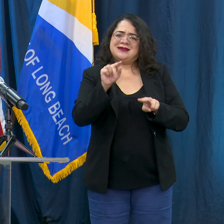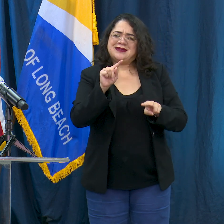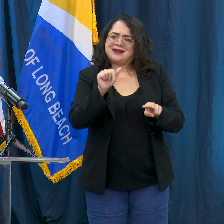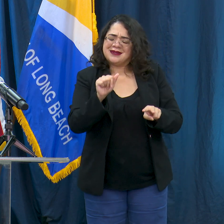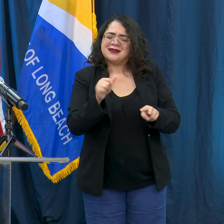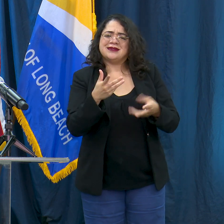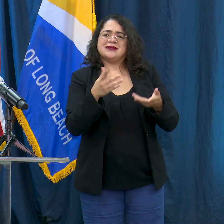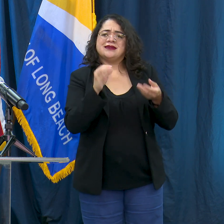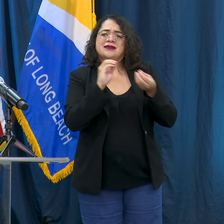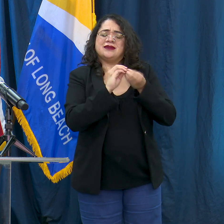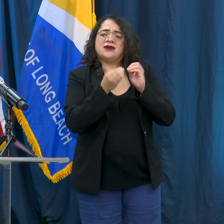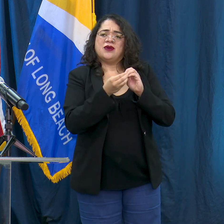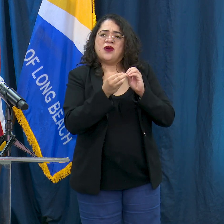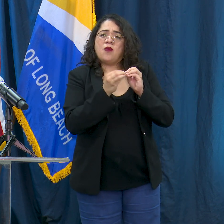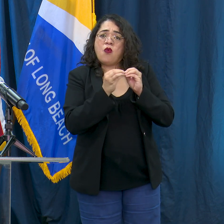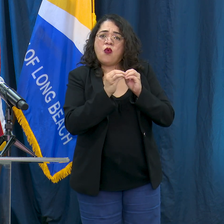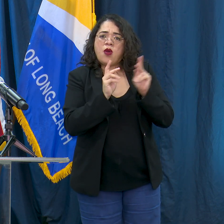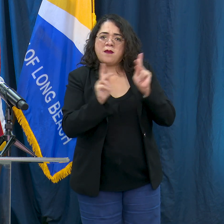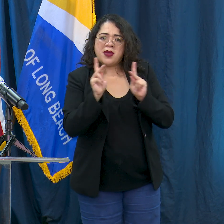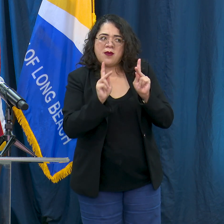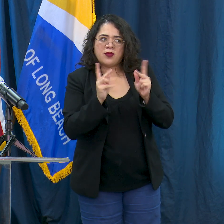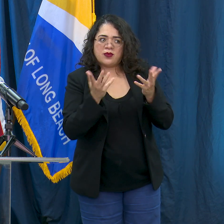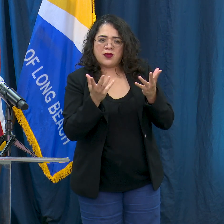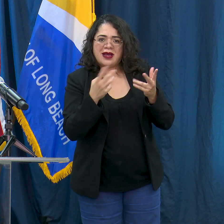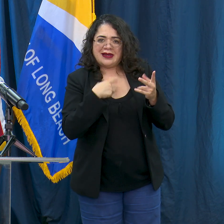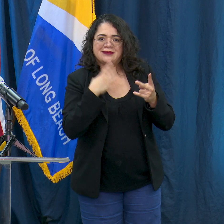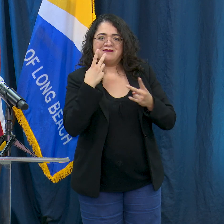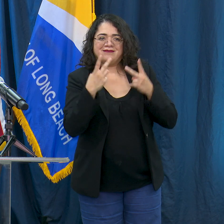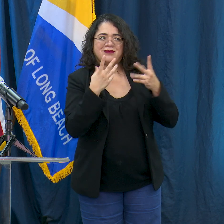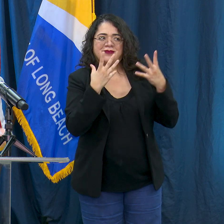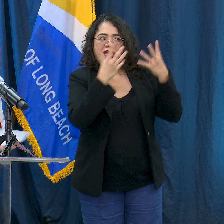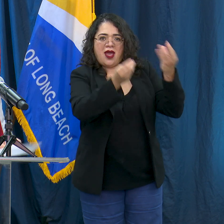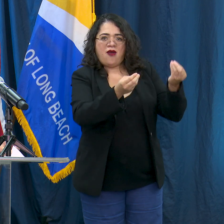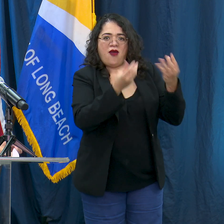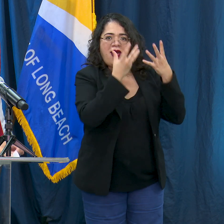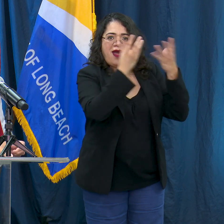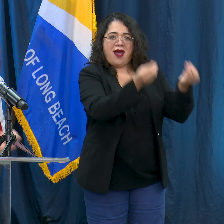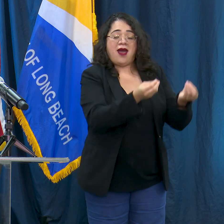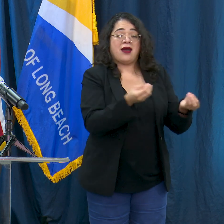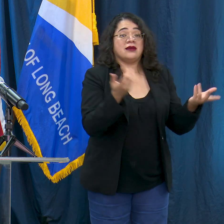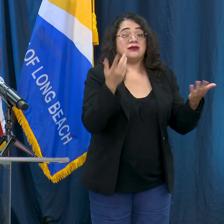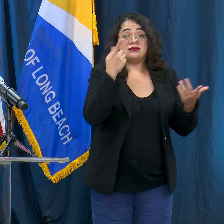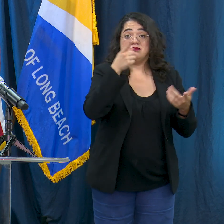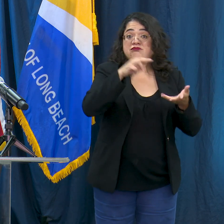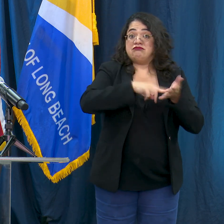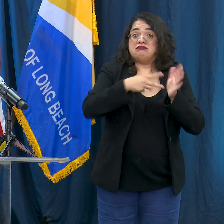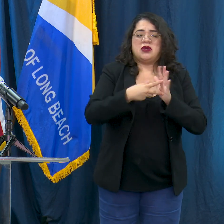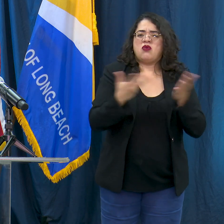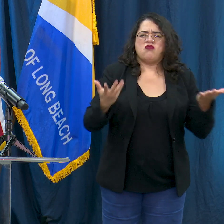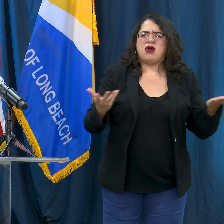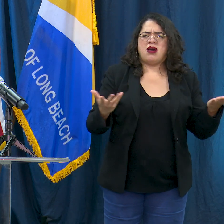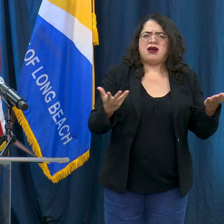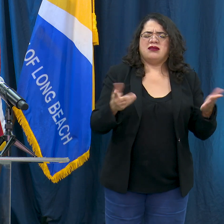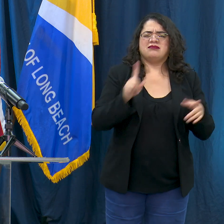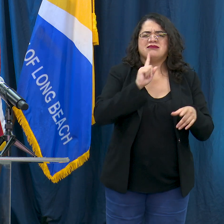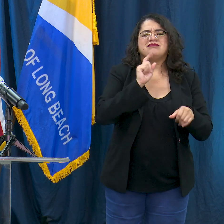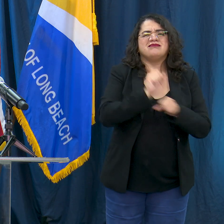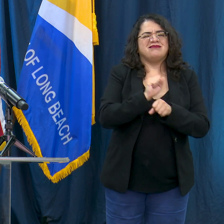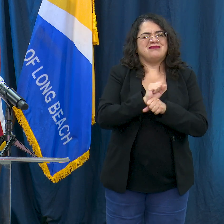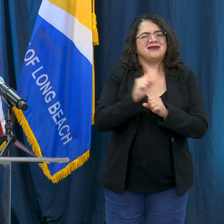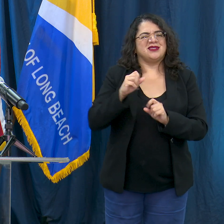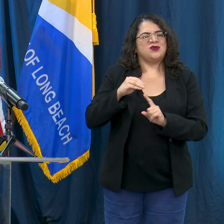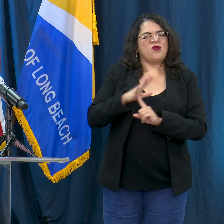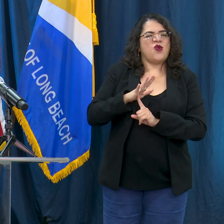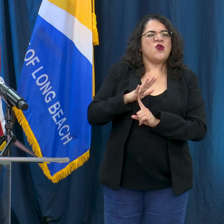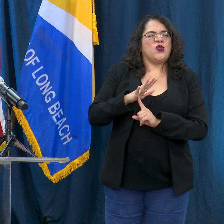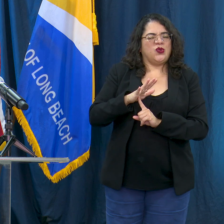people are out, more and more things are open, and what that means for you is that you have more and more opportunity for which you could become exposed to the